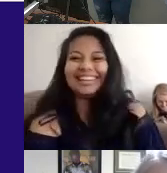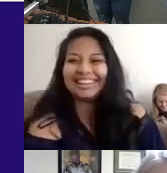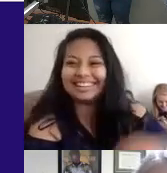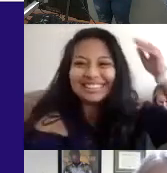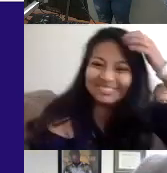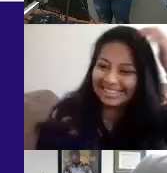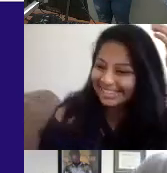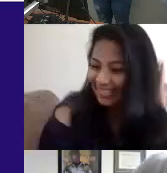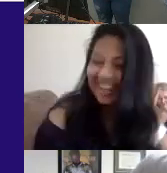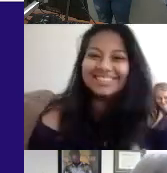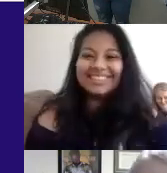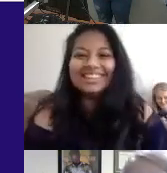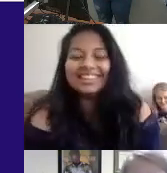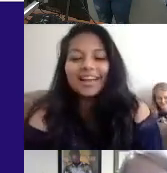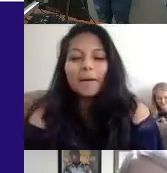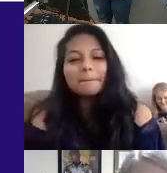Seven, 0, 2,